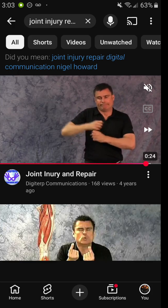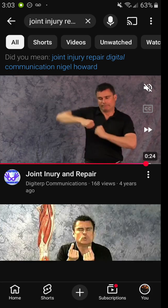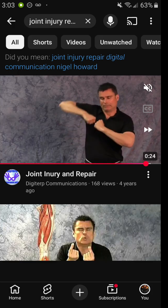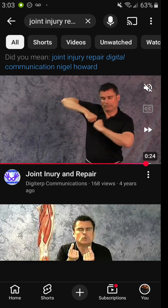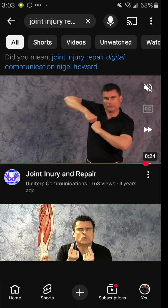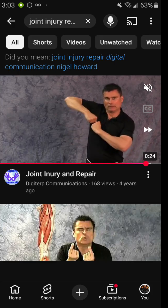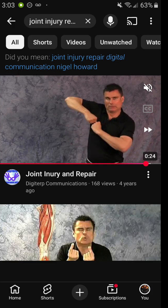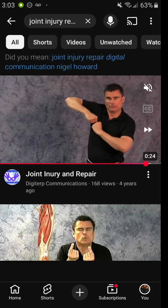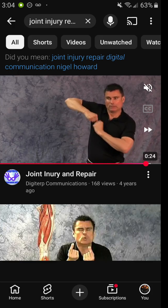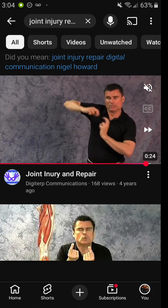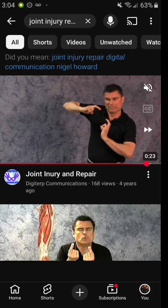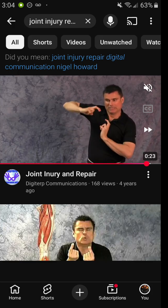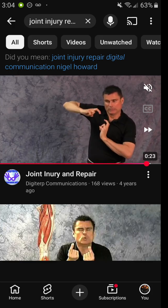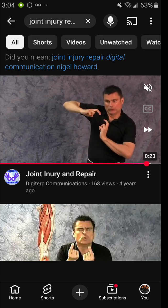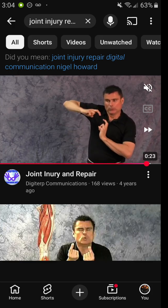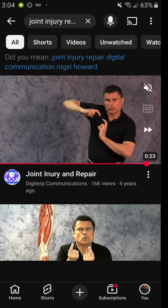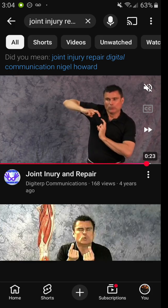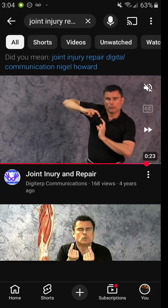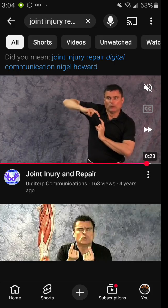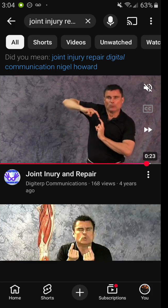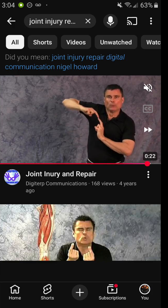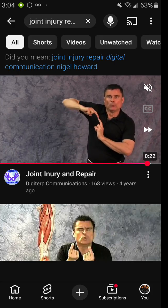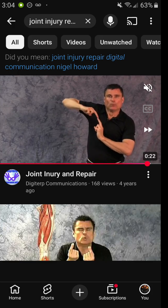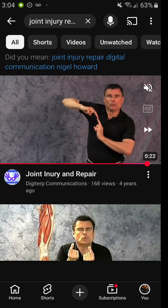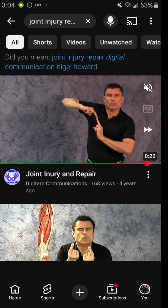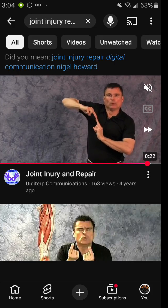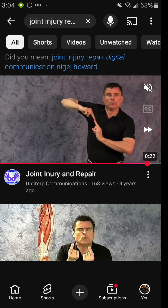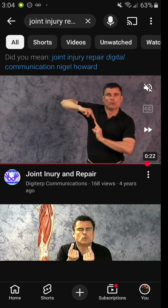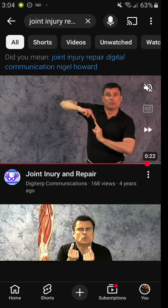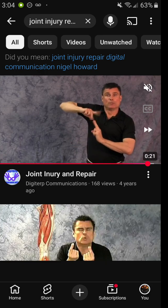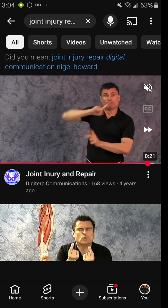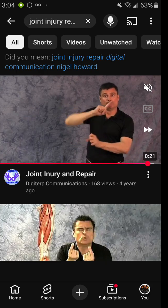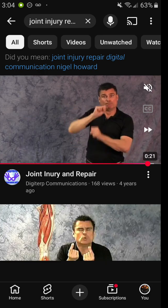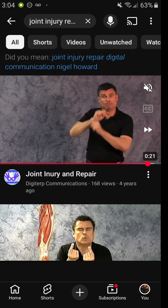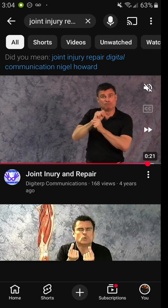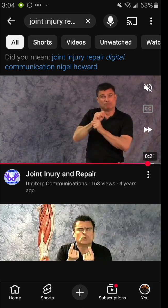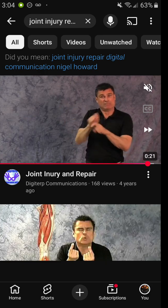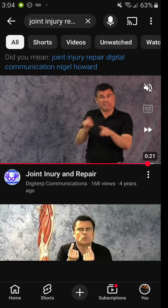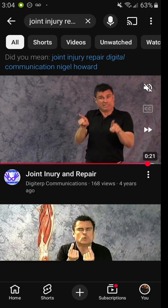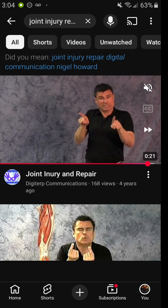yeah, pretty much hang out.